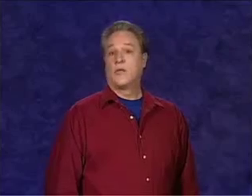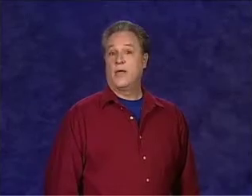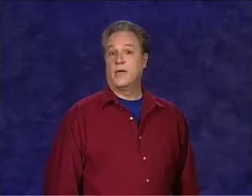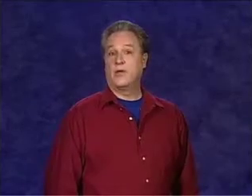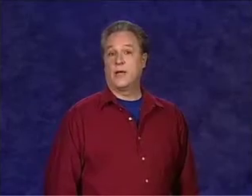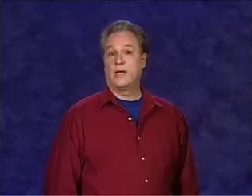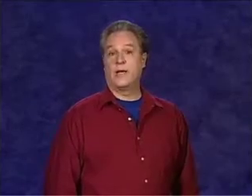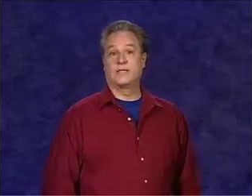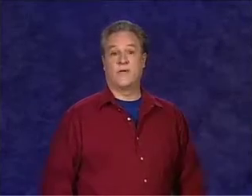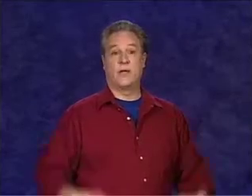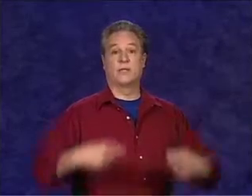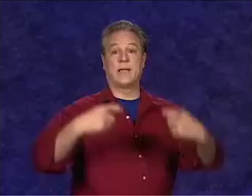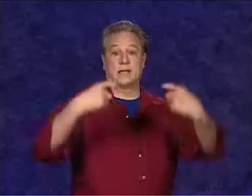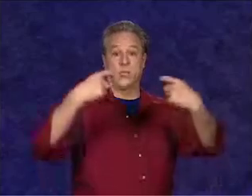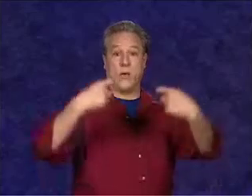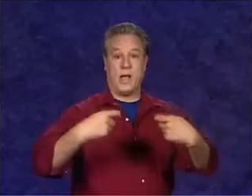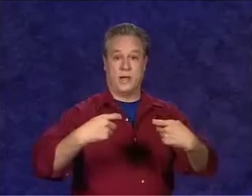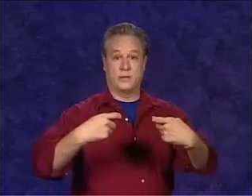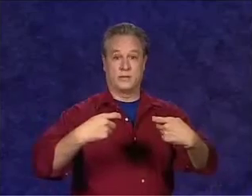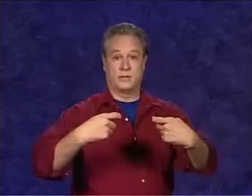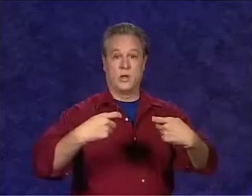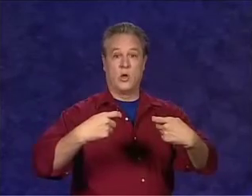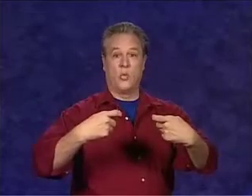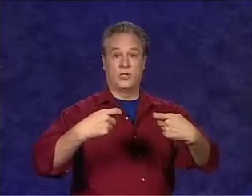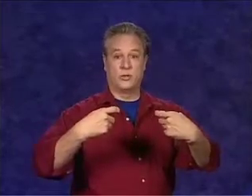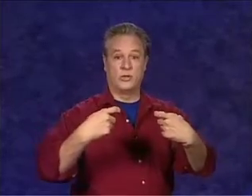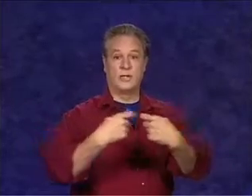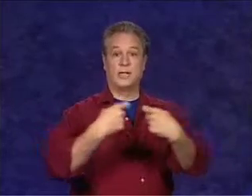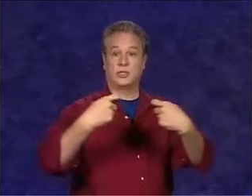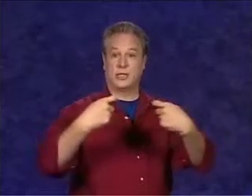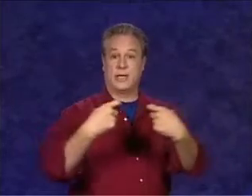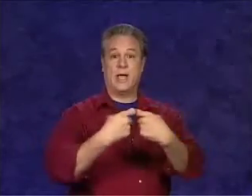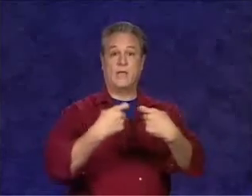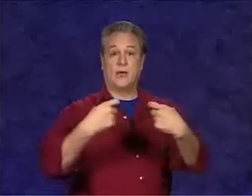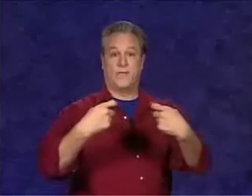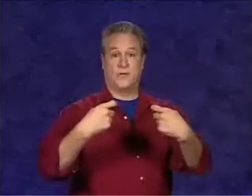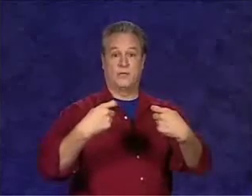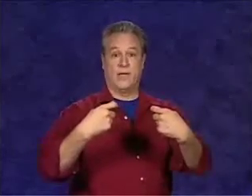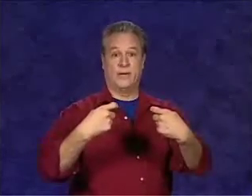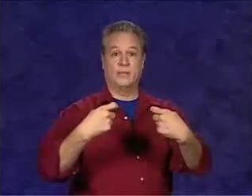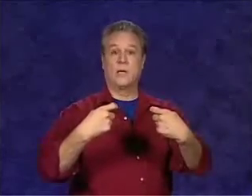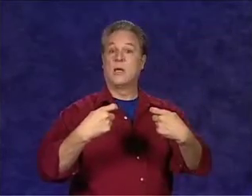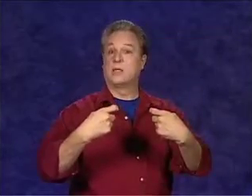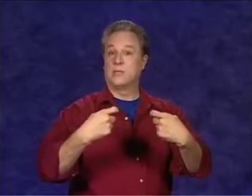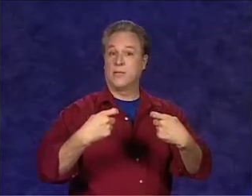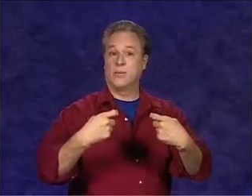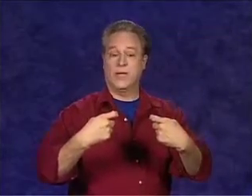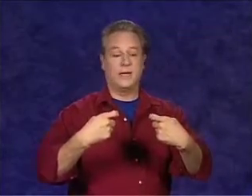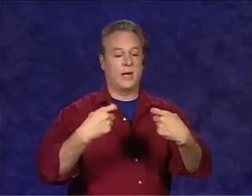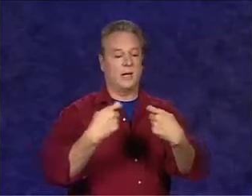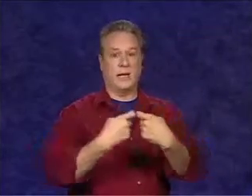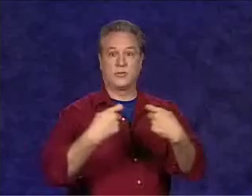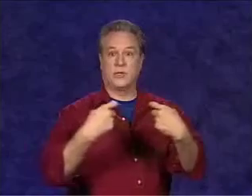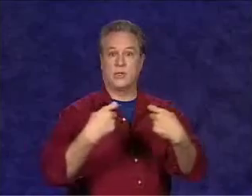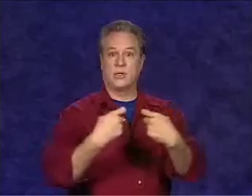Think of your index fingers as wires, which you touch together a few times to complete an electric